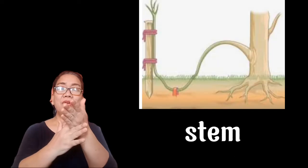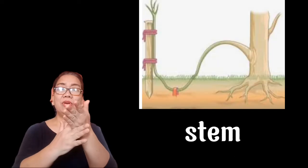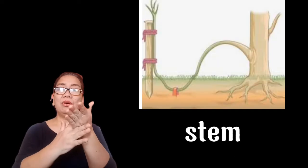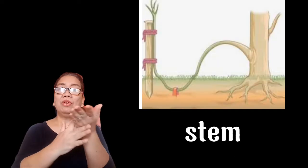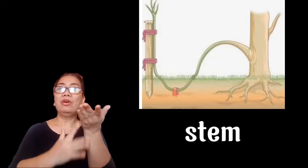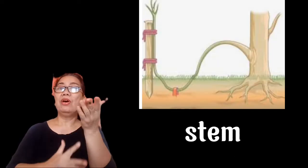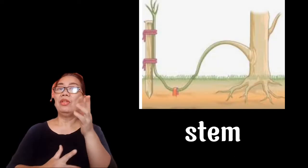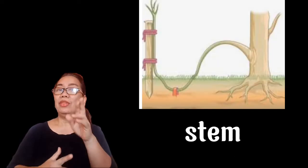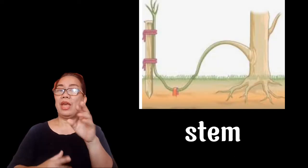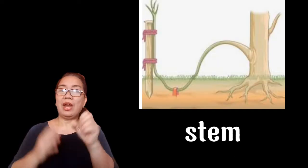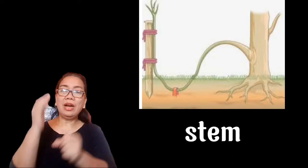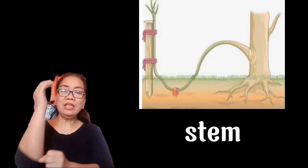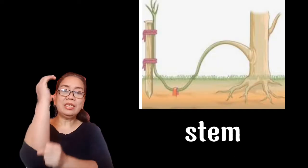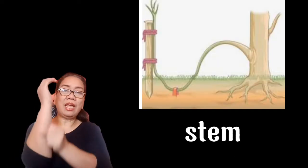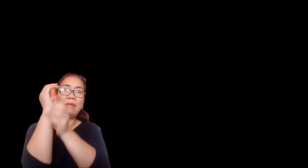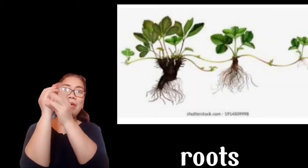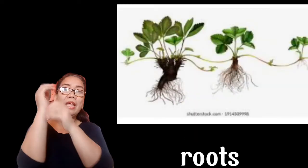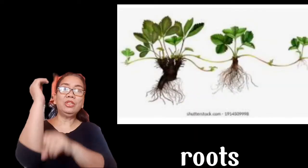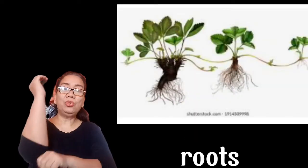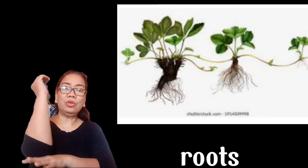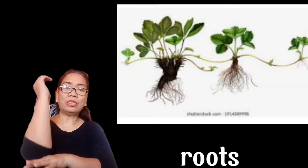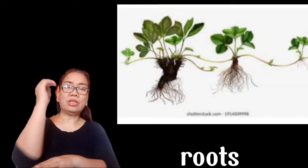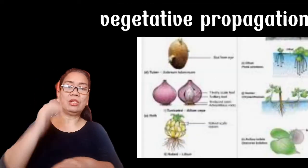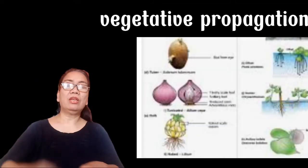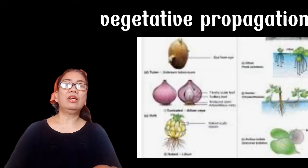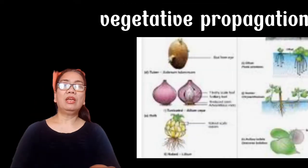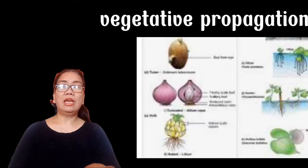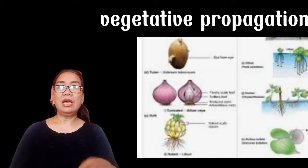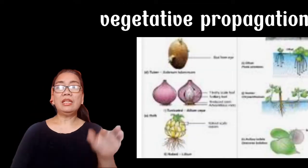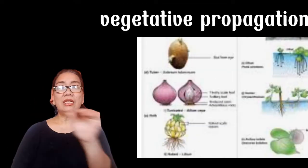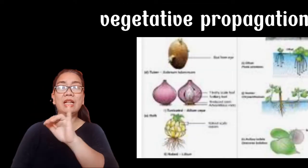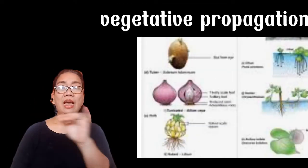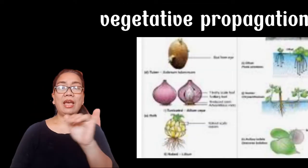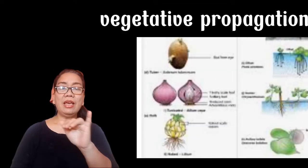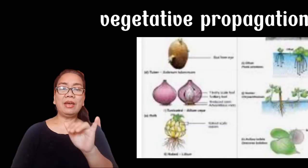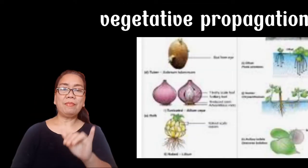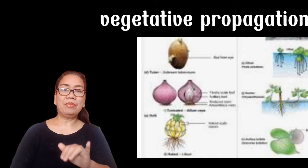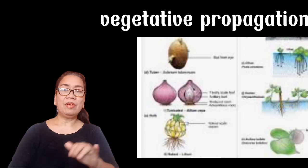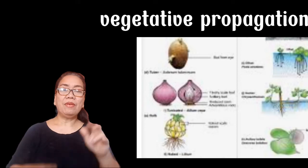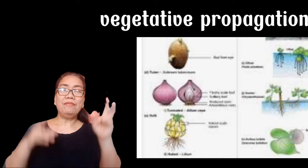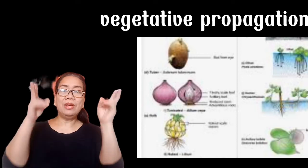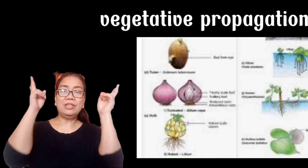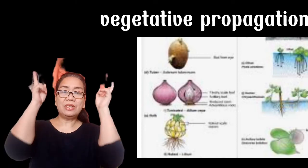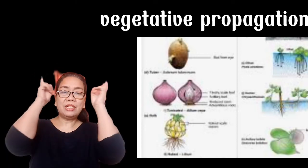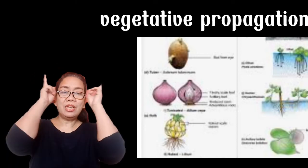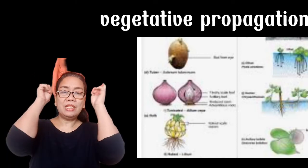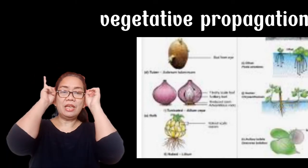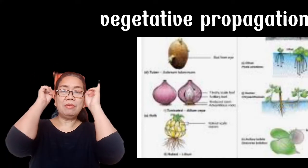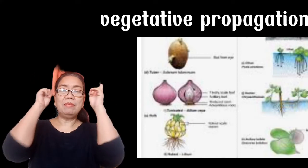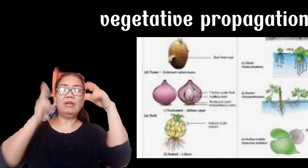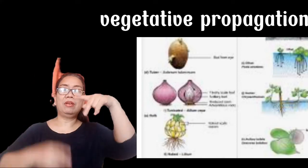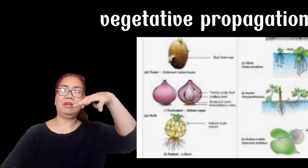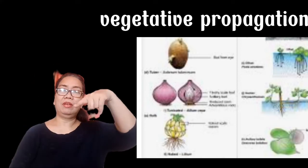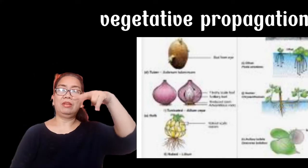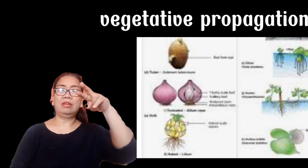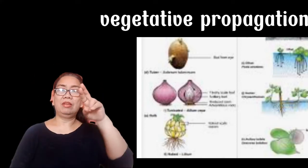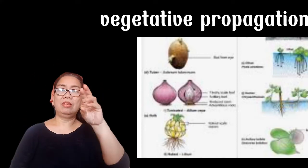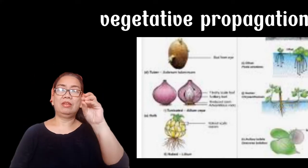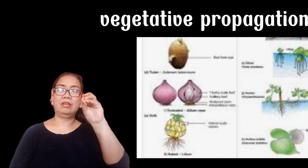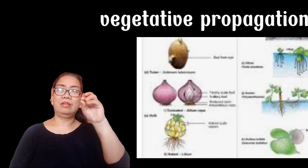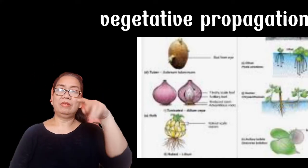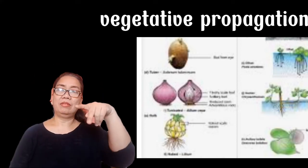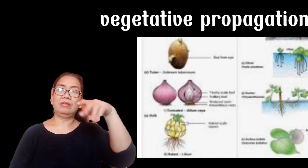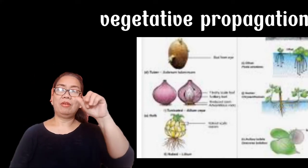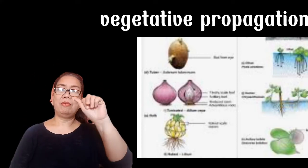through their stem and roots. It is like vegetative